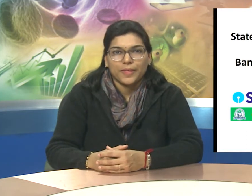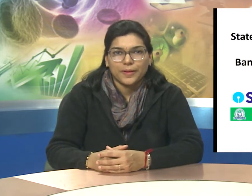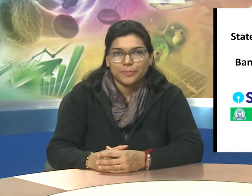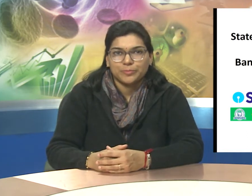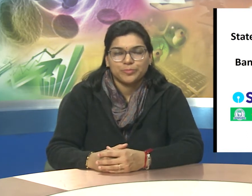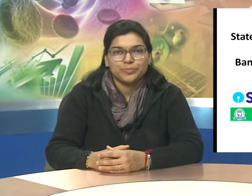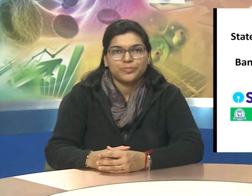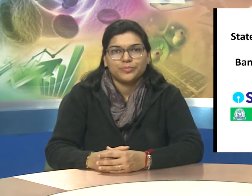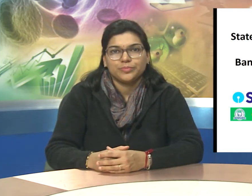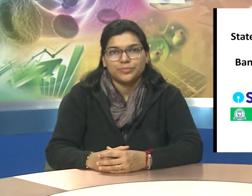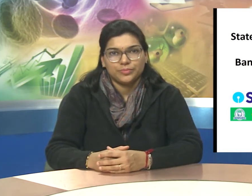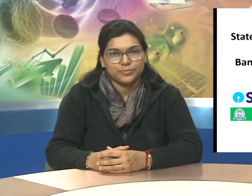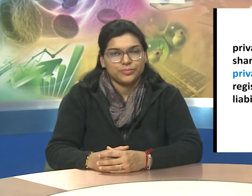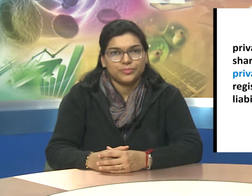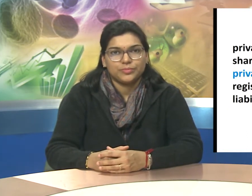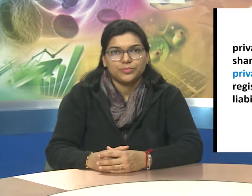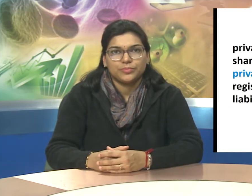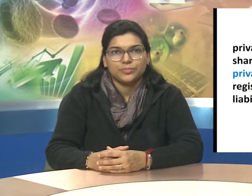are Indian bank.